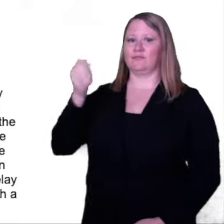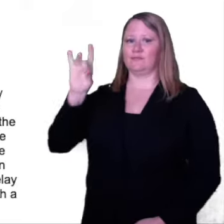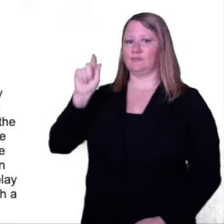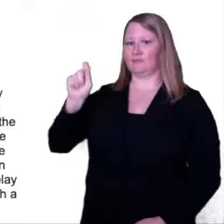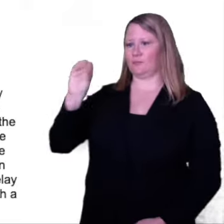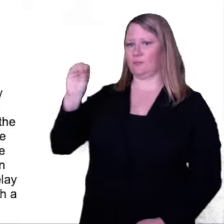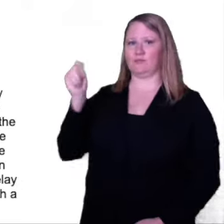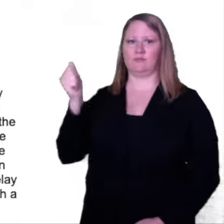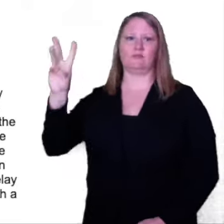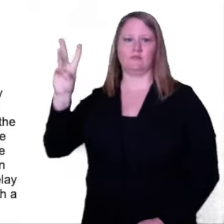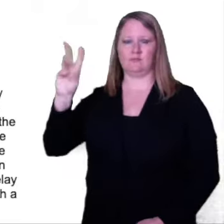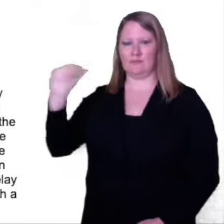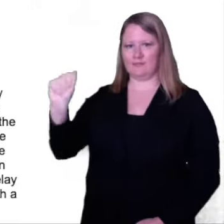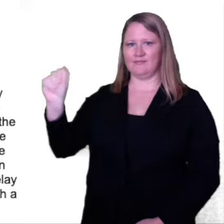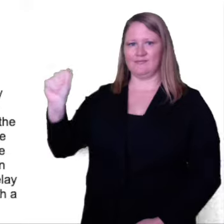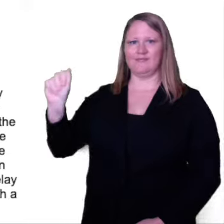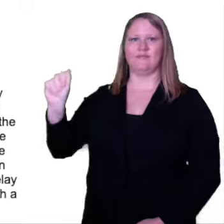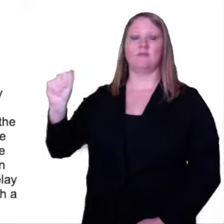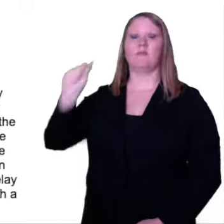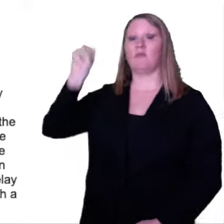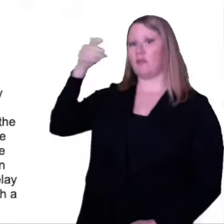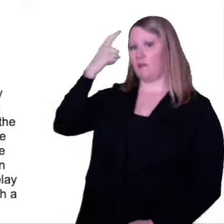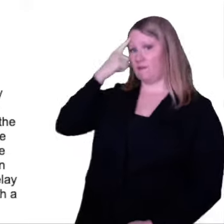whereas under Section